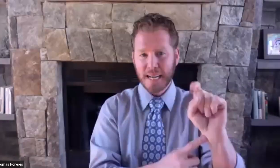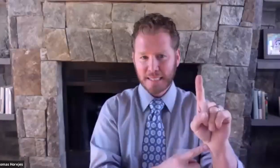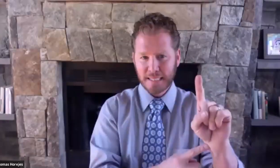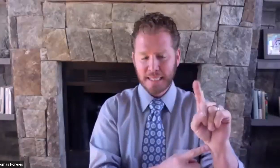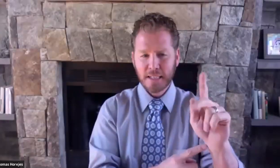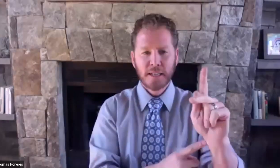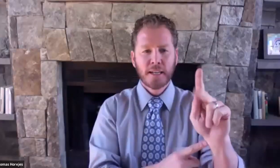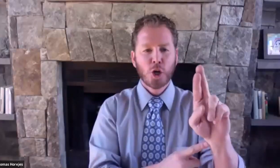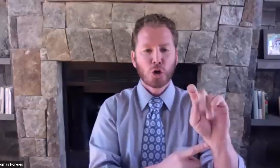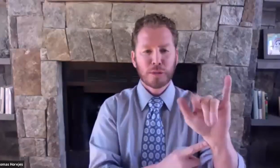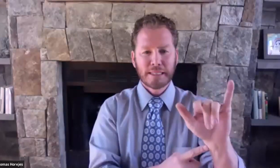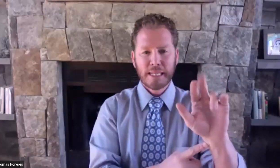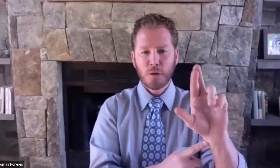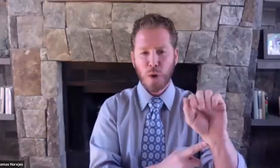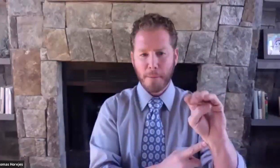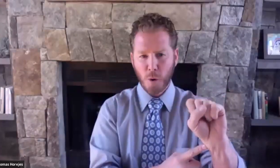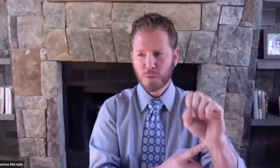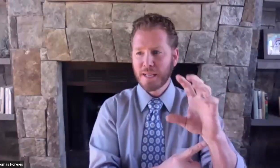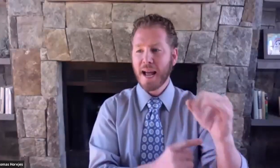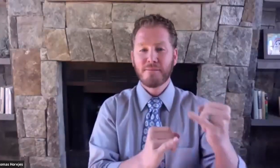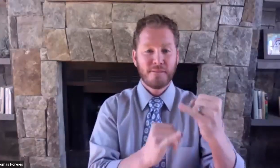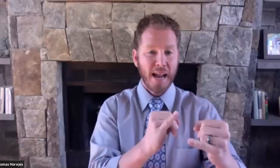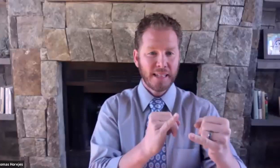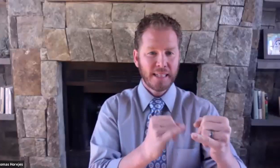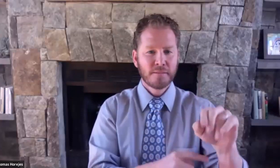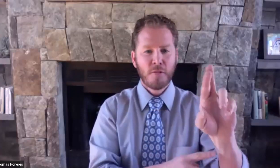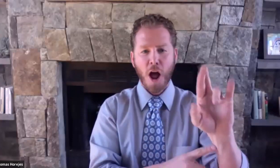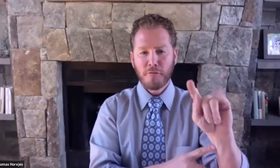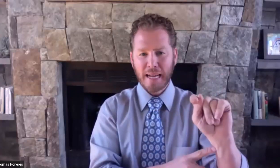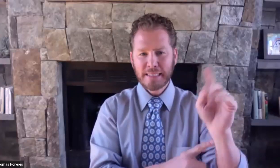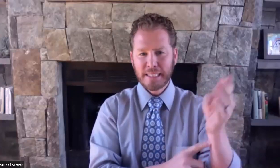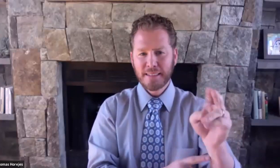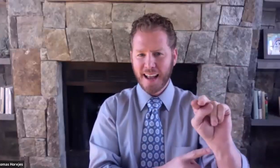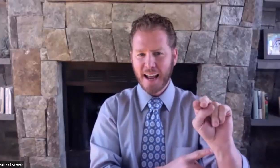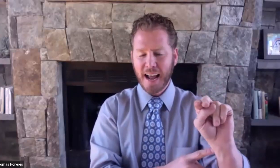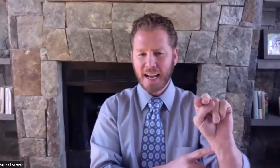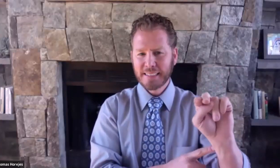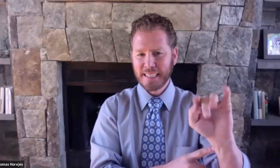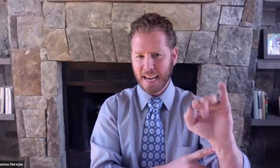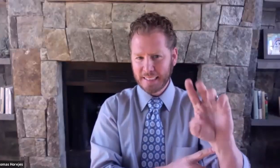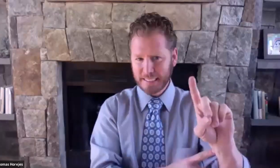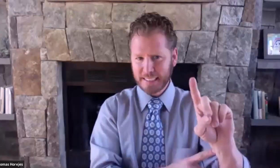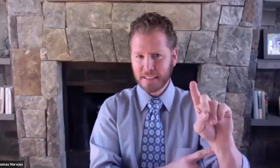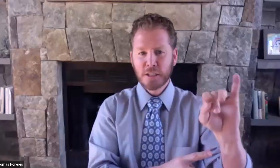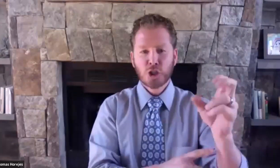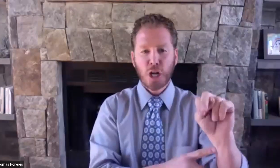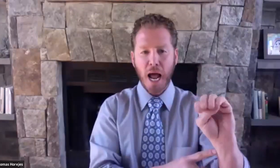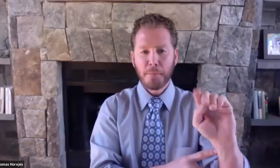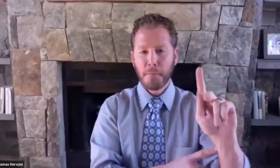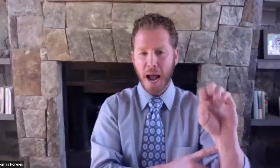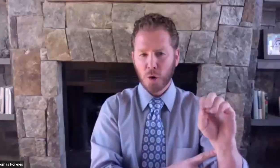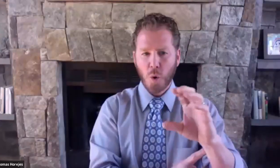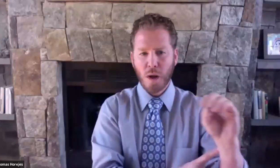Communication Services for the Deaf, CSD, Christy Ramos, and then finally RIT,